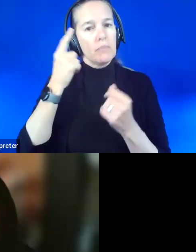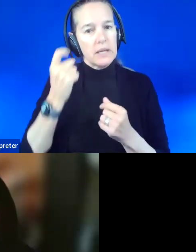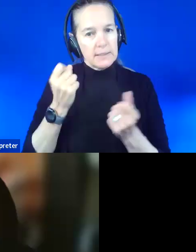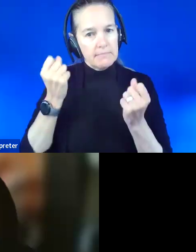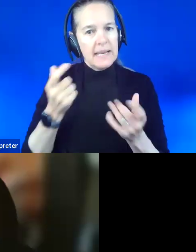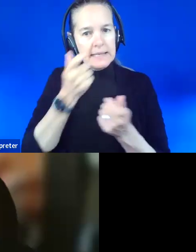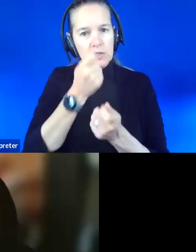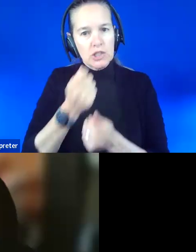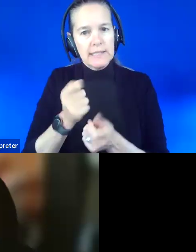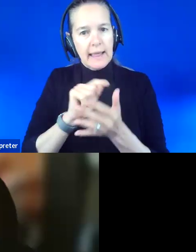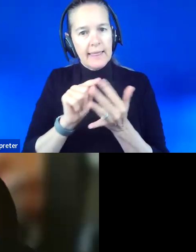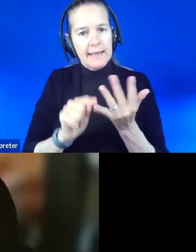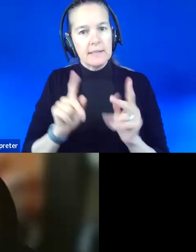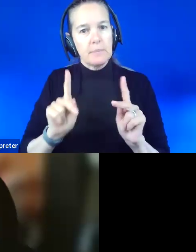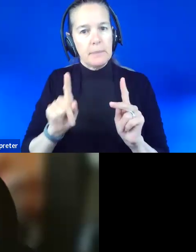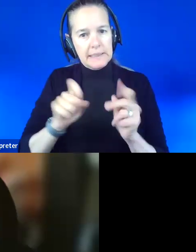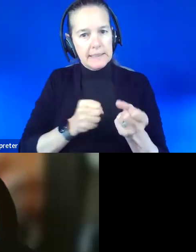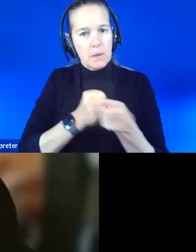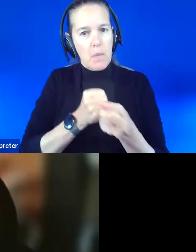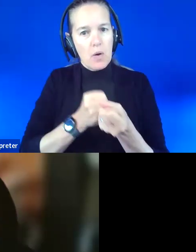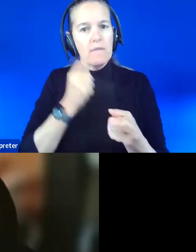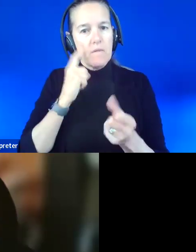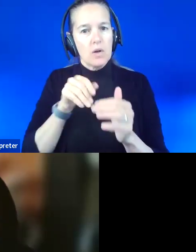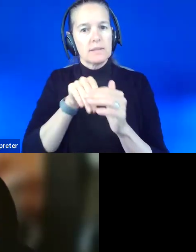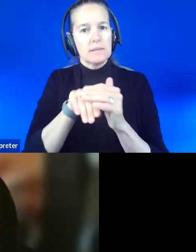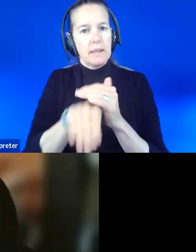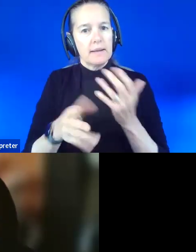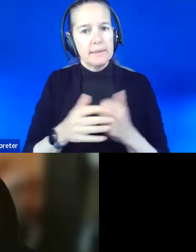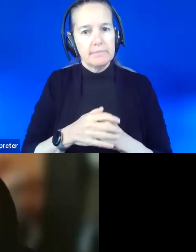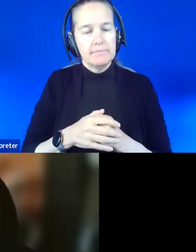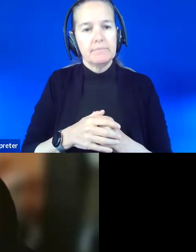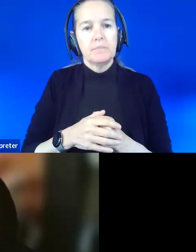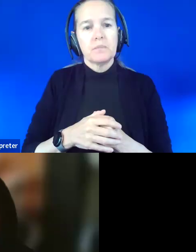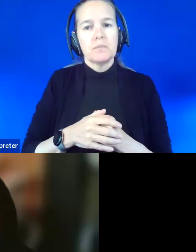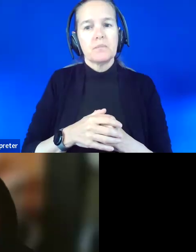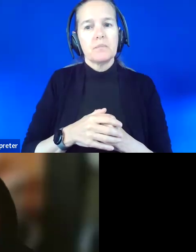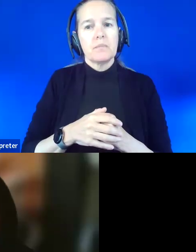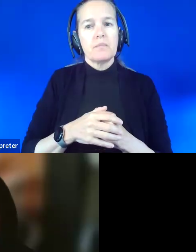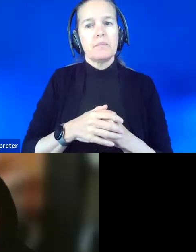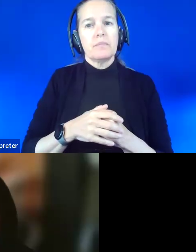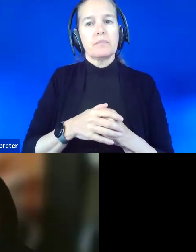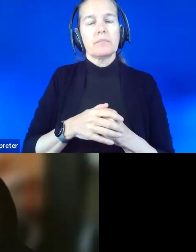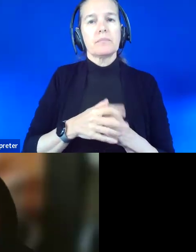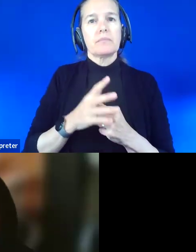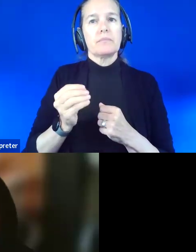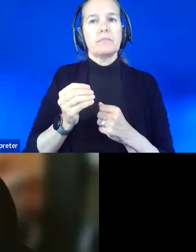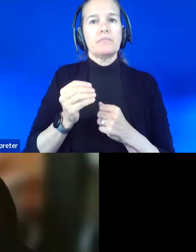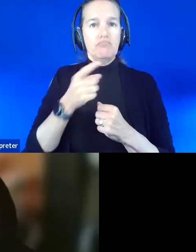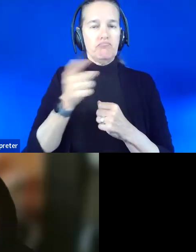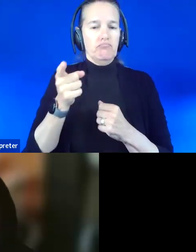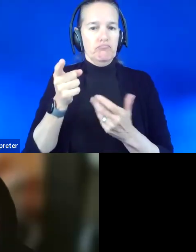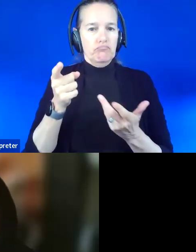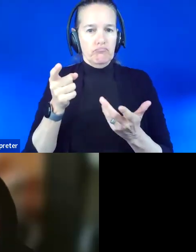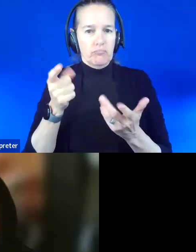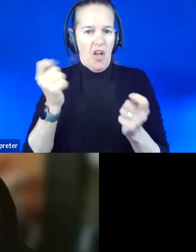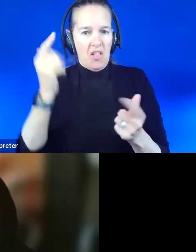where people need support with accessibility. Um, as we all know, there was